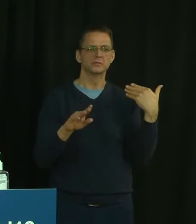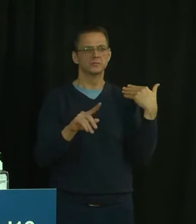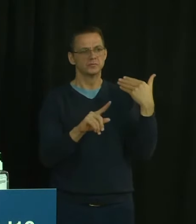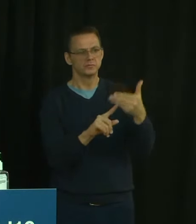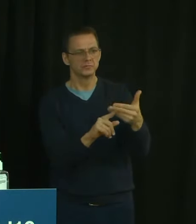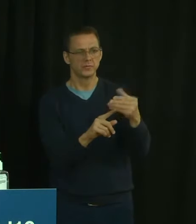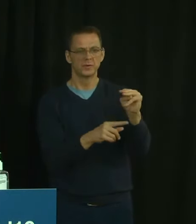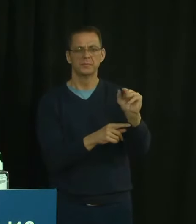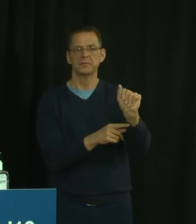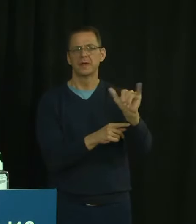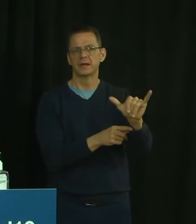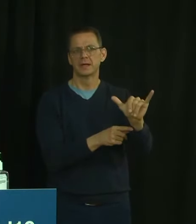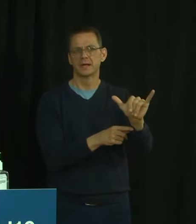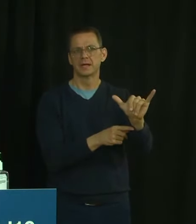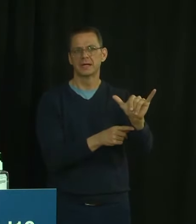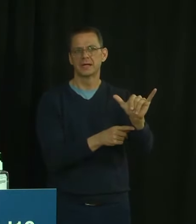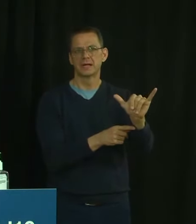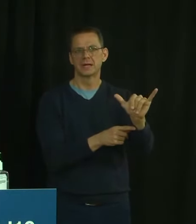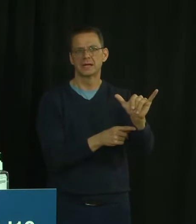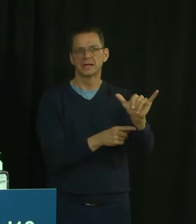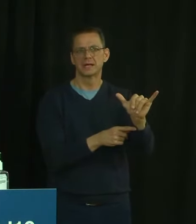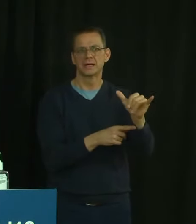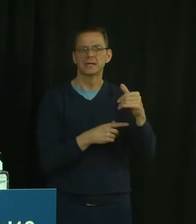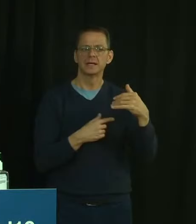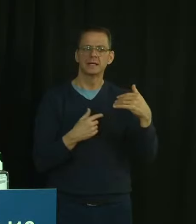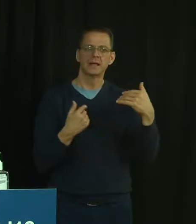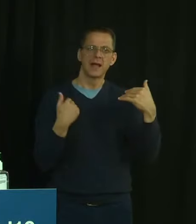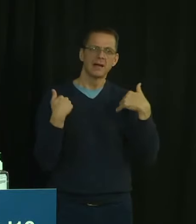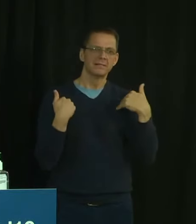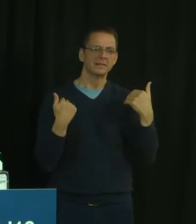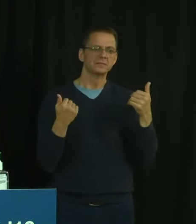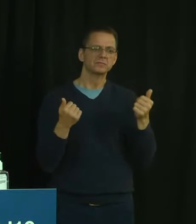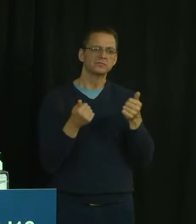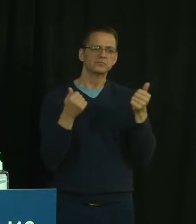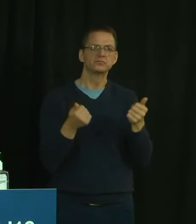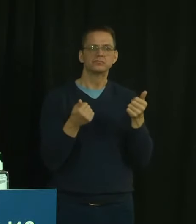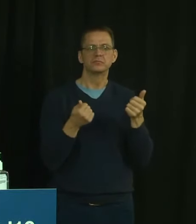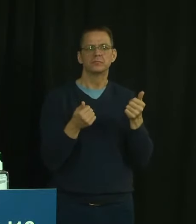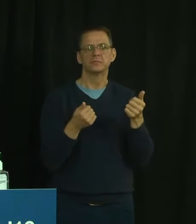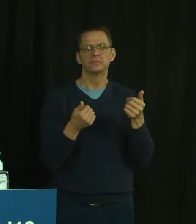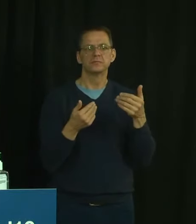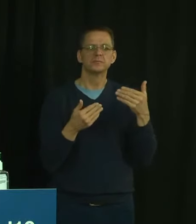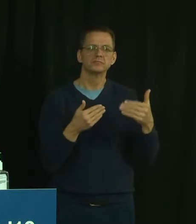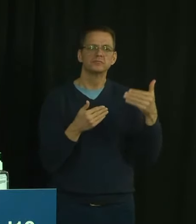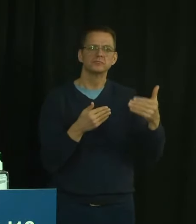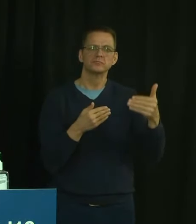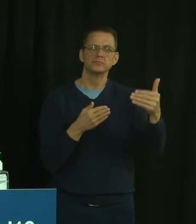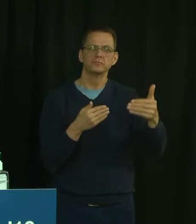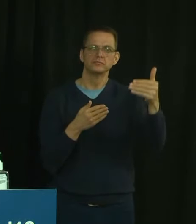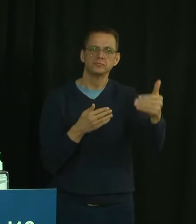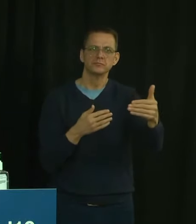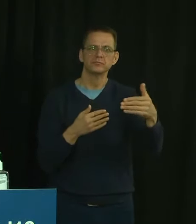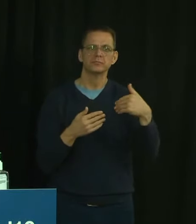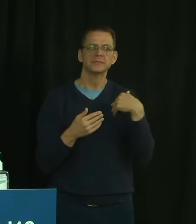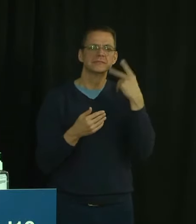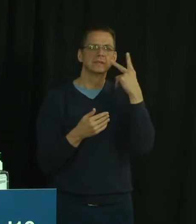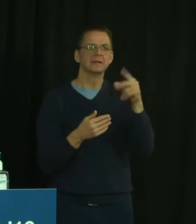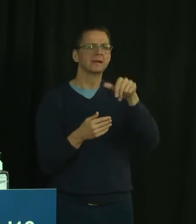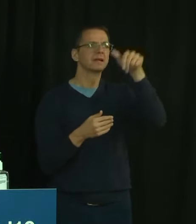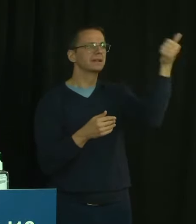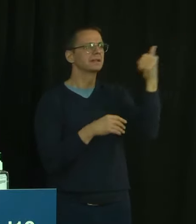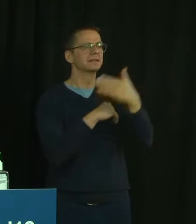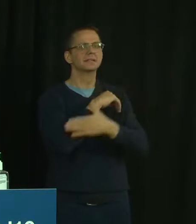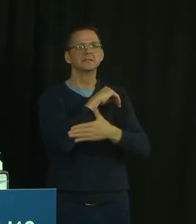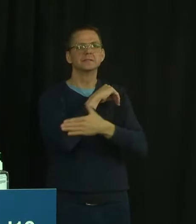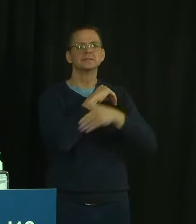that AstraZeneca, from real-world evidence, is very effective at preventing severe outcomes from COVID-19, which is why we believe it is a